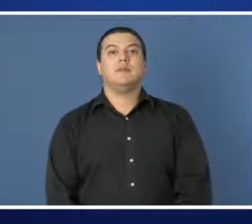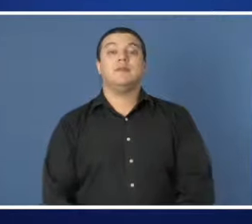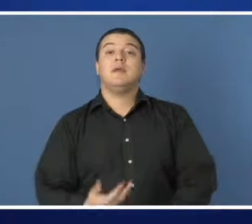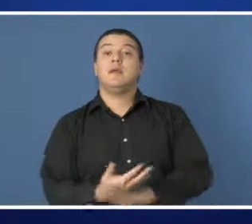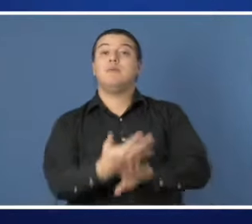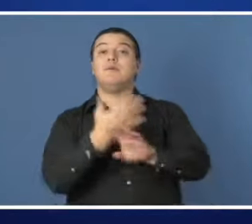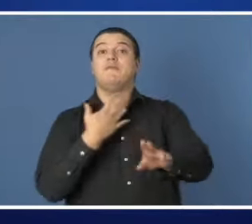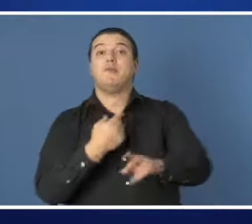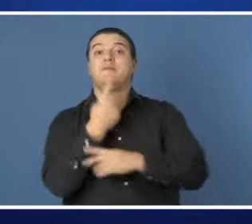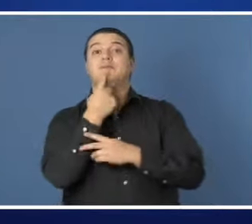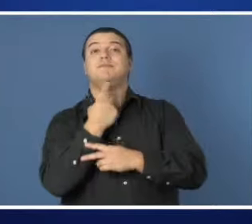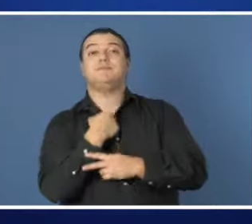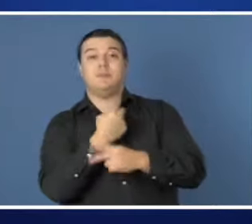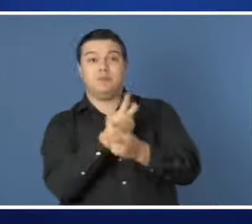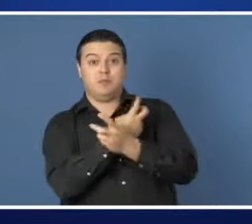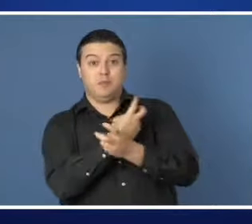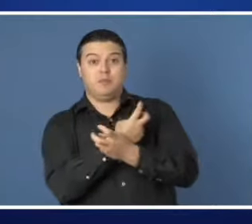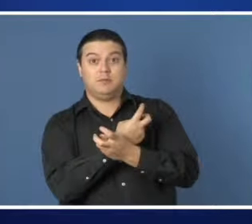Before poisoning,